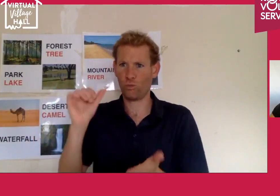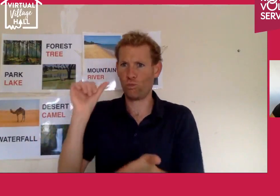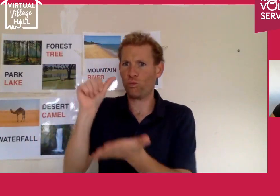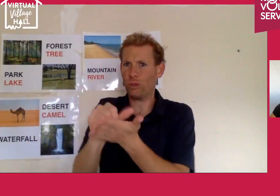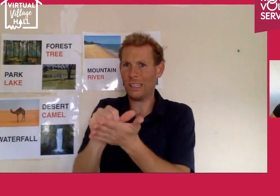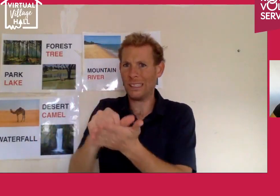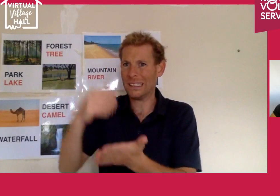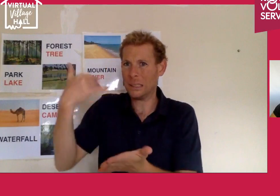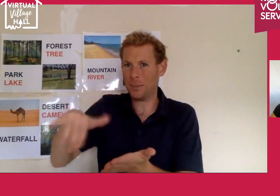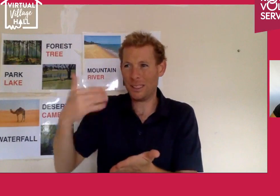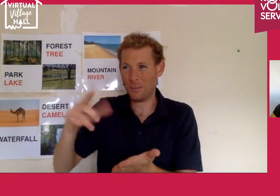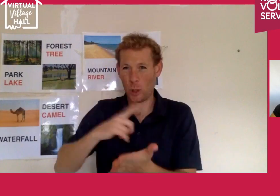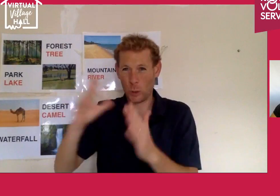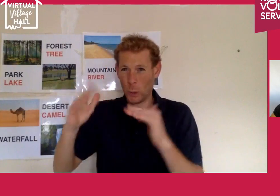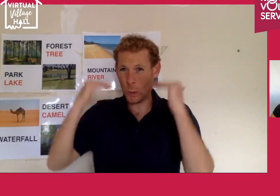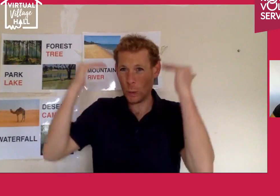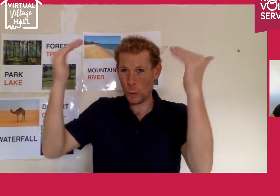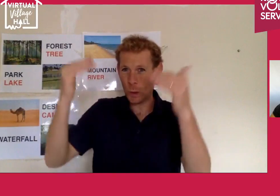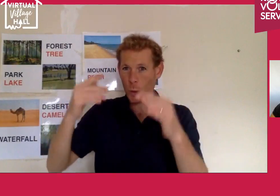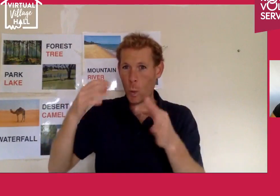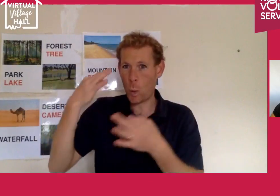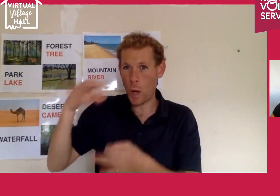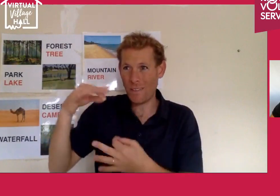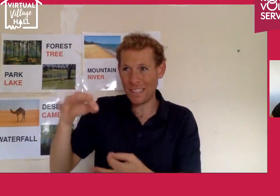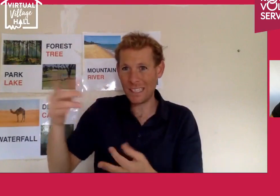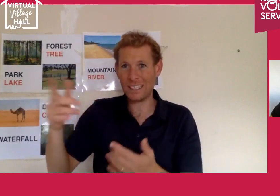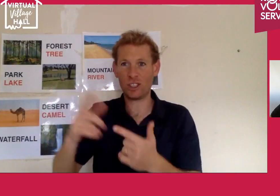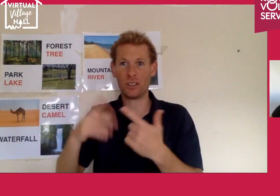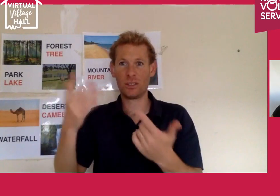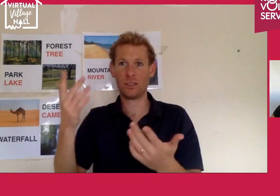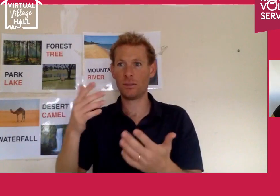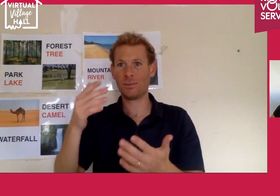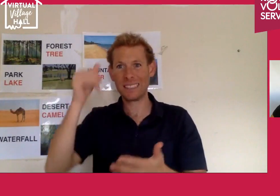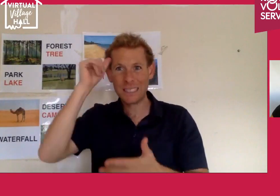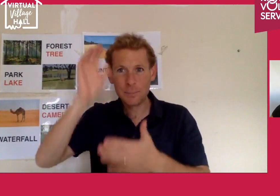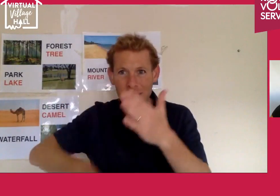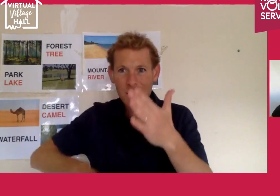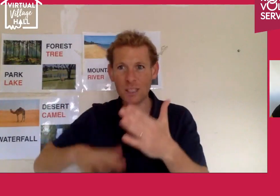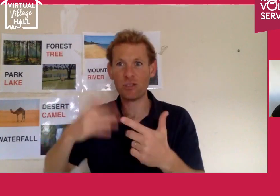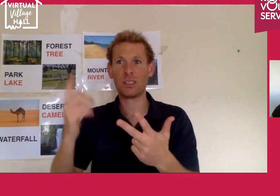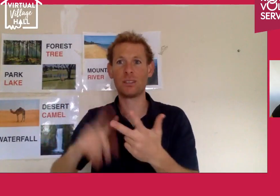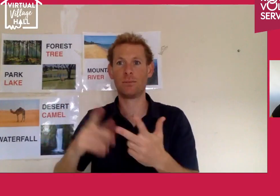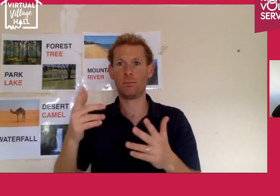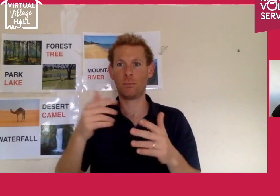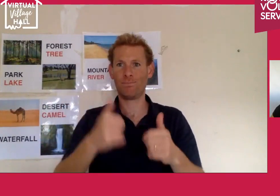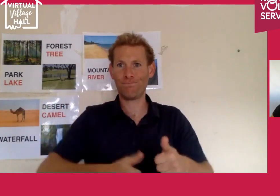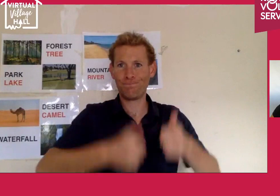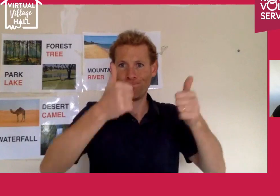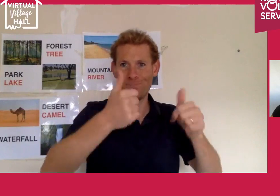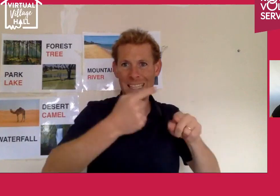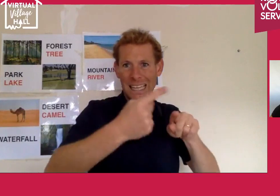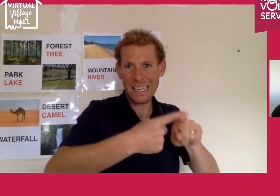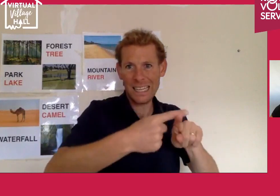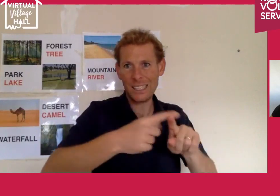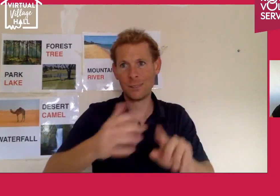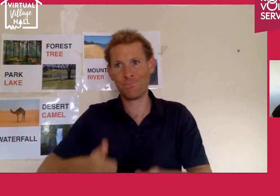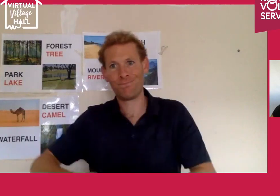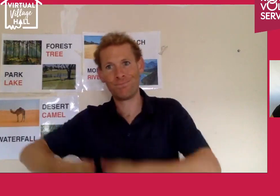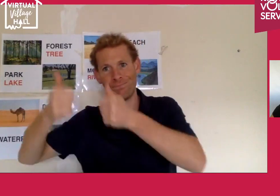the interpreters are quite expensive, rightly, because they've trained for many years in order to become qualified,